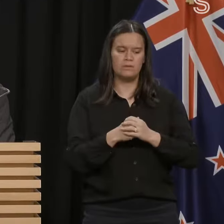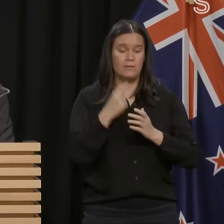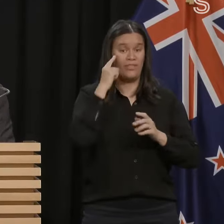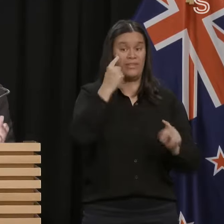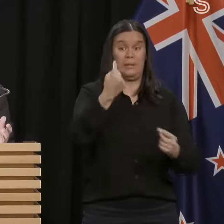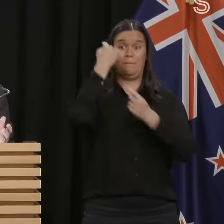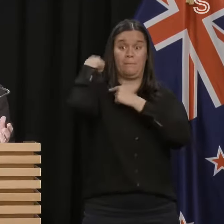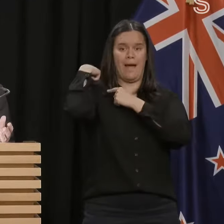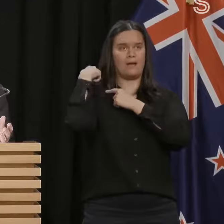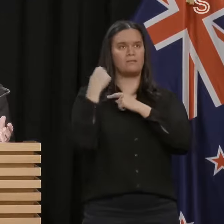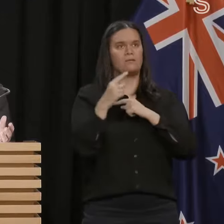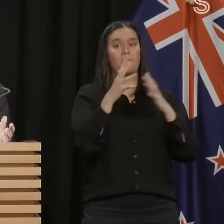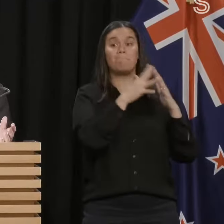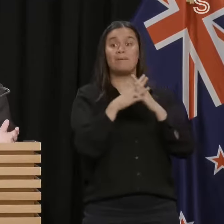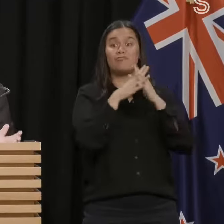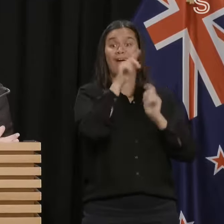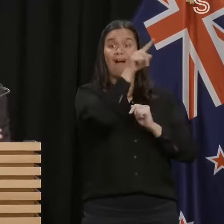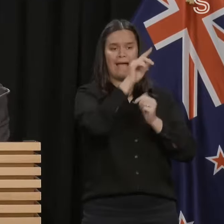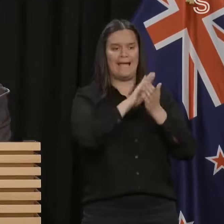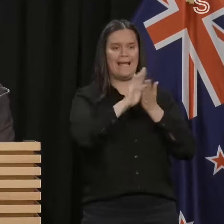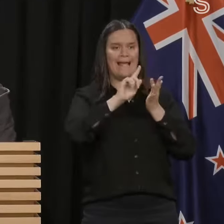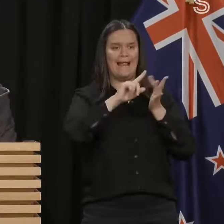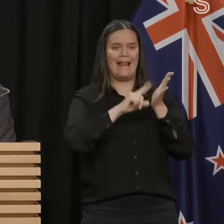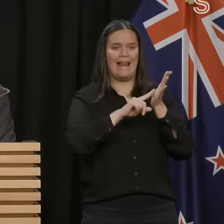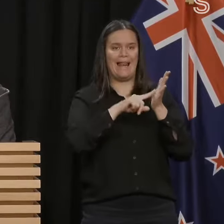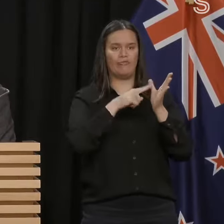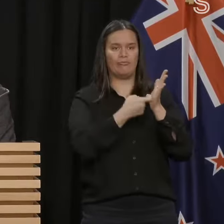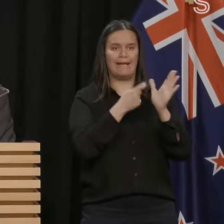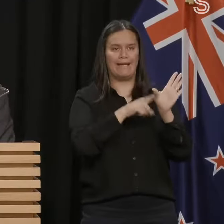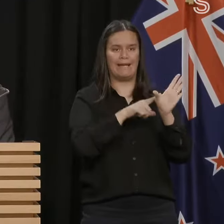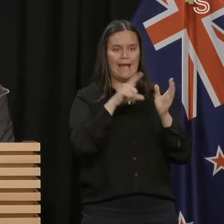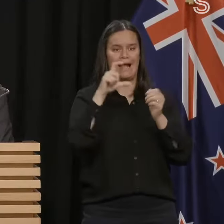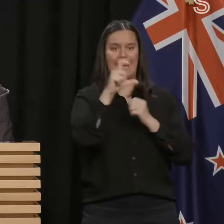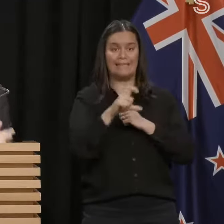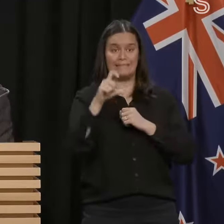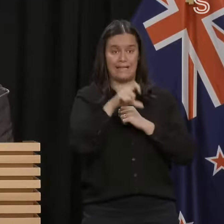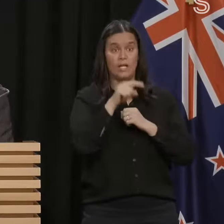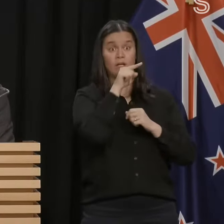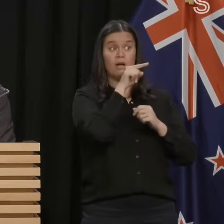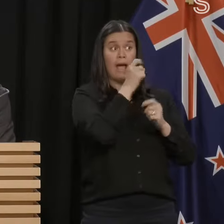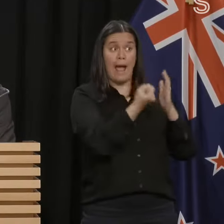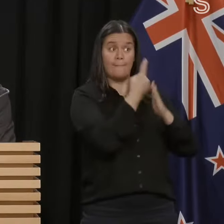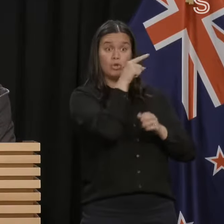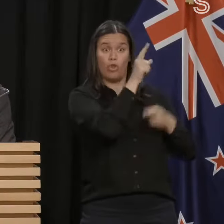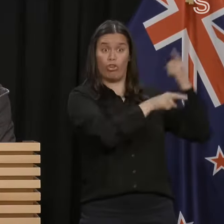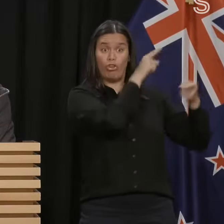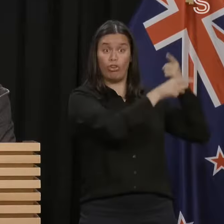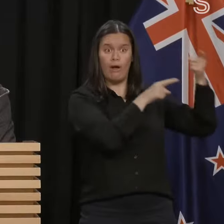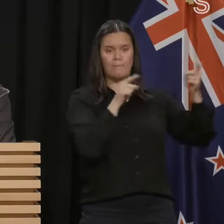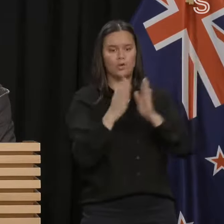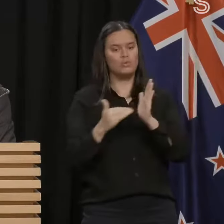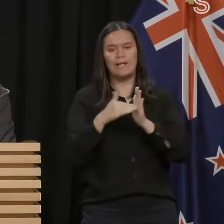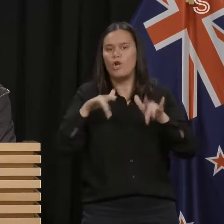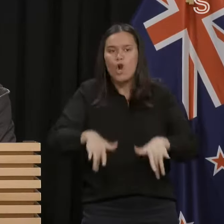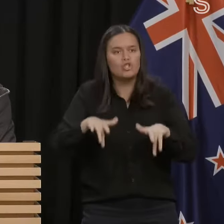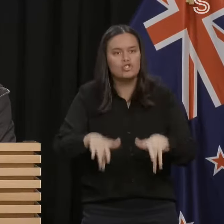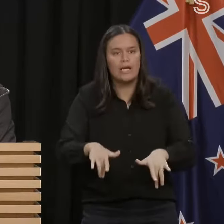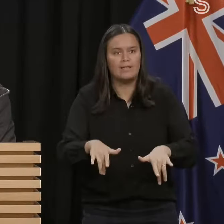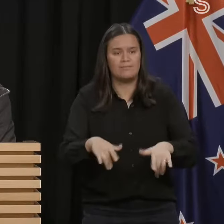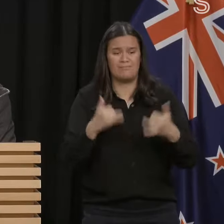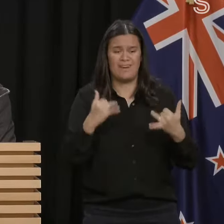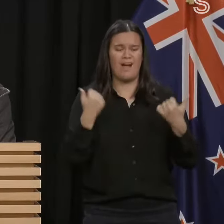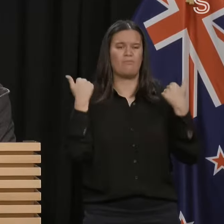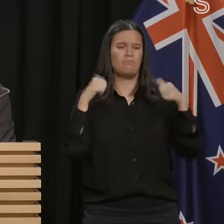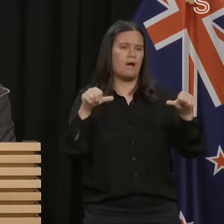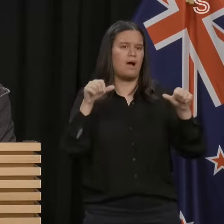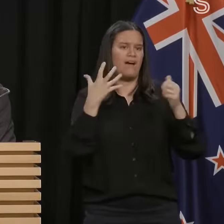like Hillary Clinton, who have been subjected to this for over decades. We hadn't seen that in New Zealand until just recently, and I think it's kind of sad